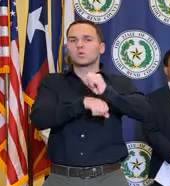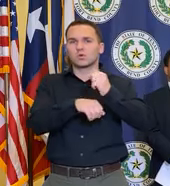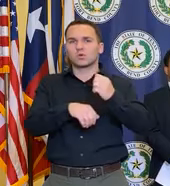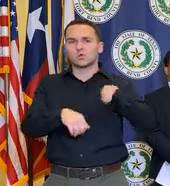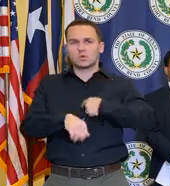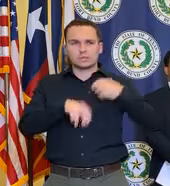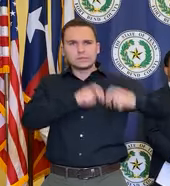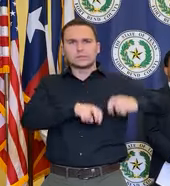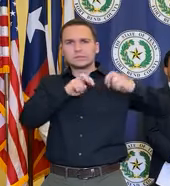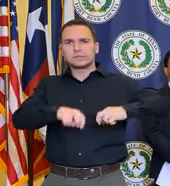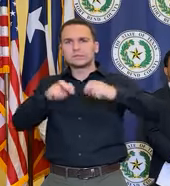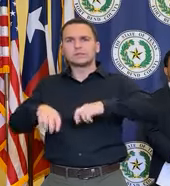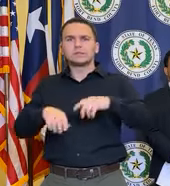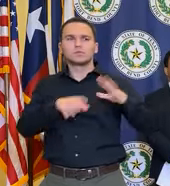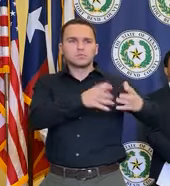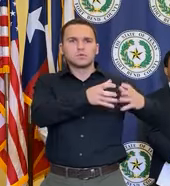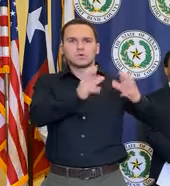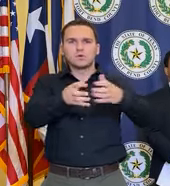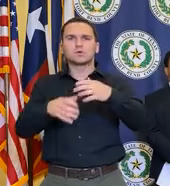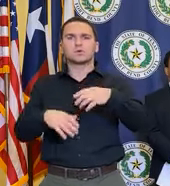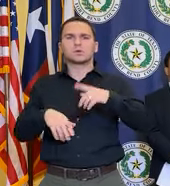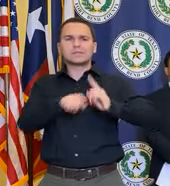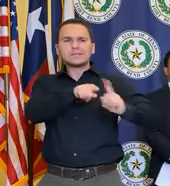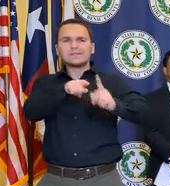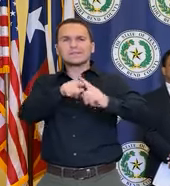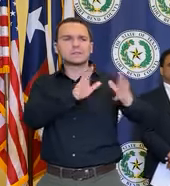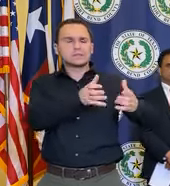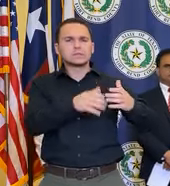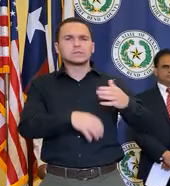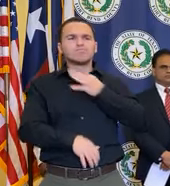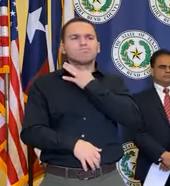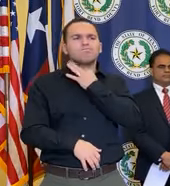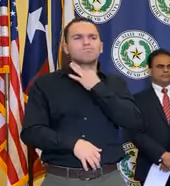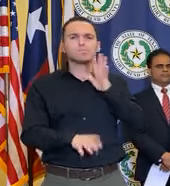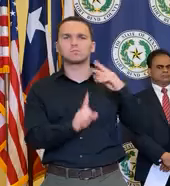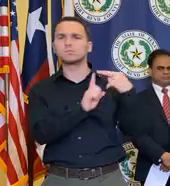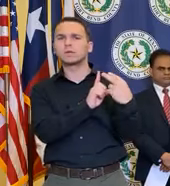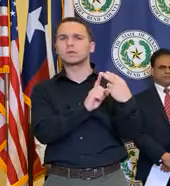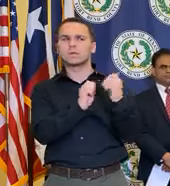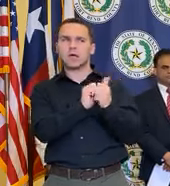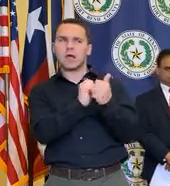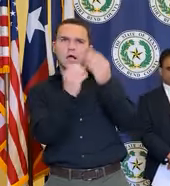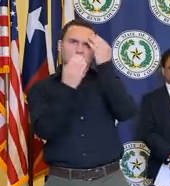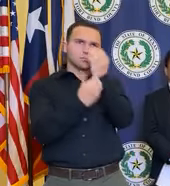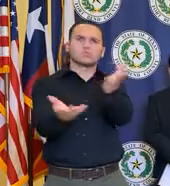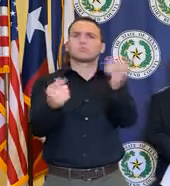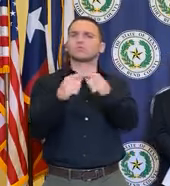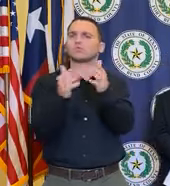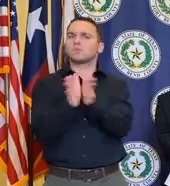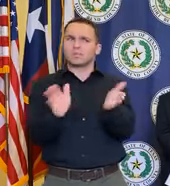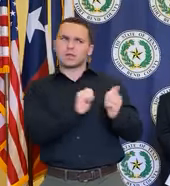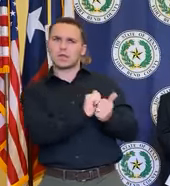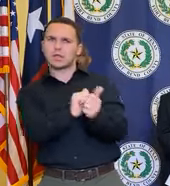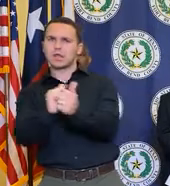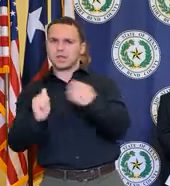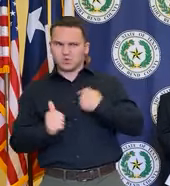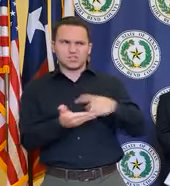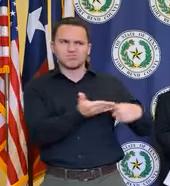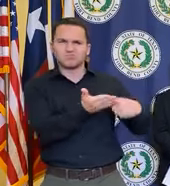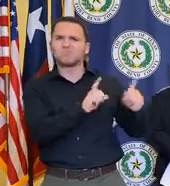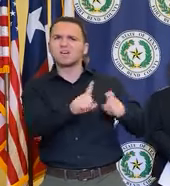down with different departments and offices and understand what they want to be able to communicate to the public. And so we have a developer in-house